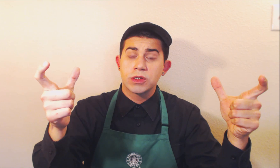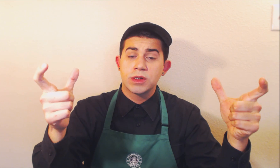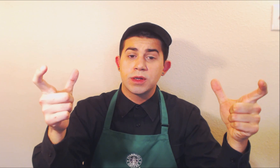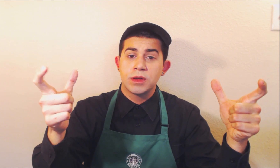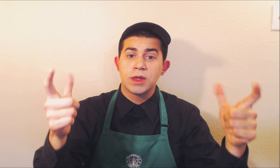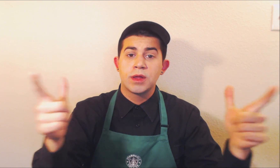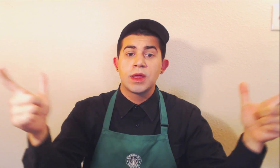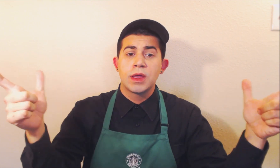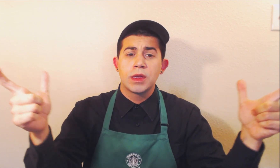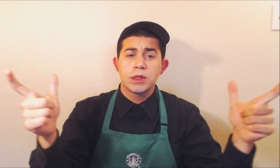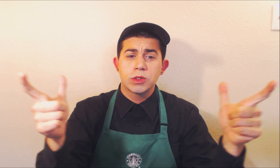Large,